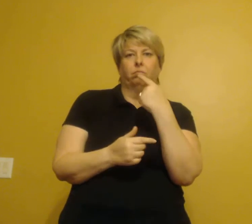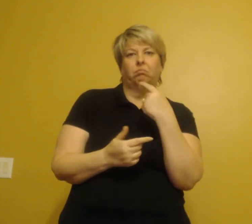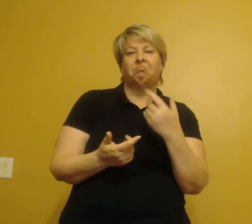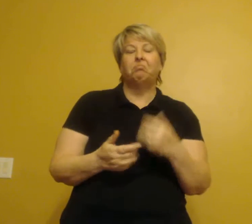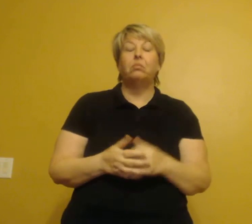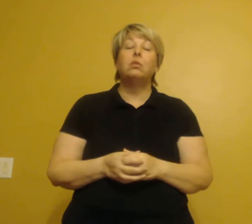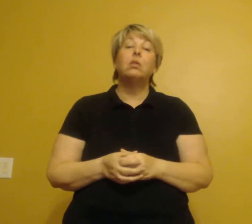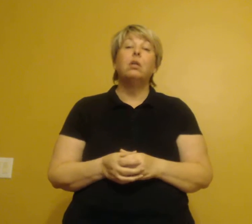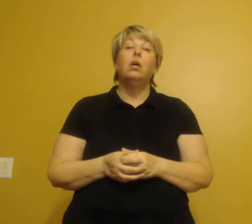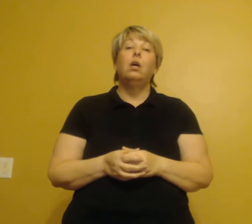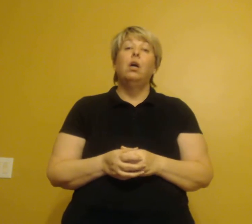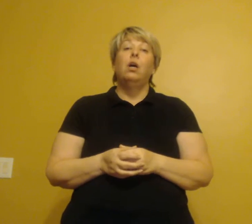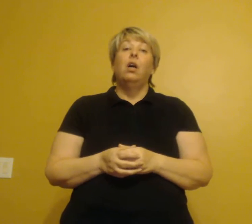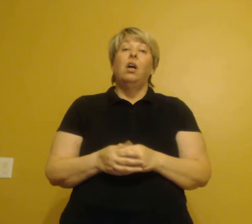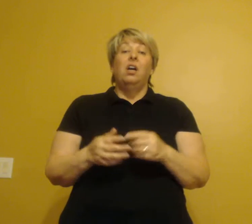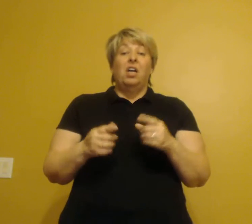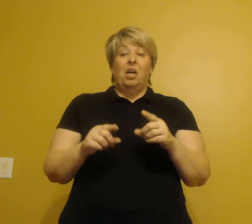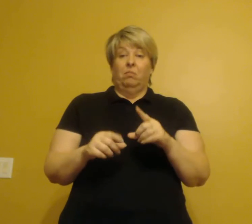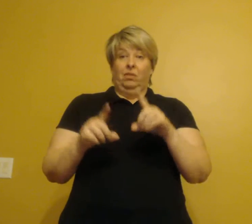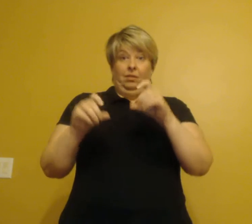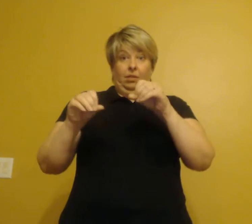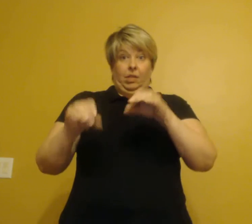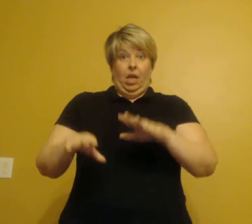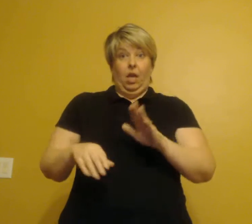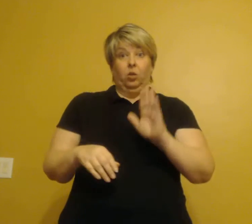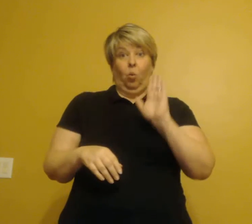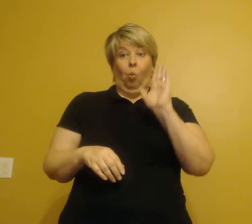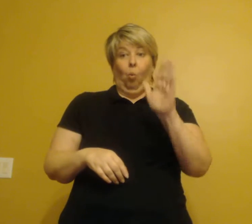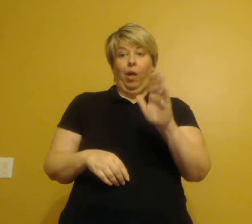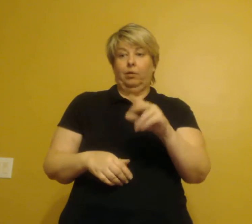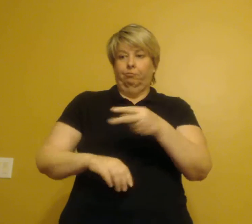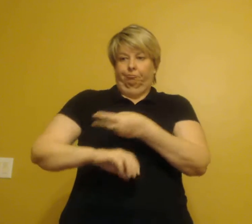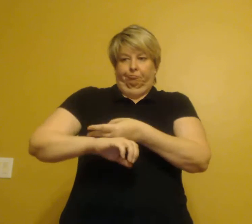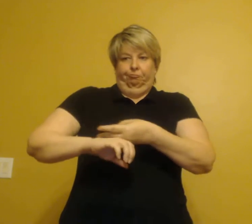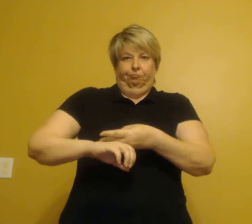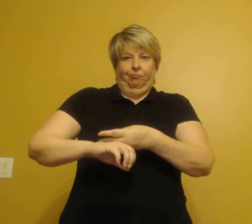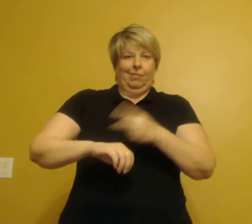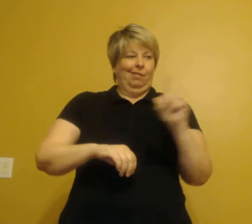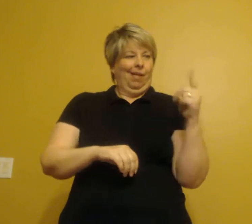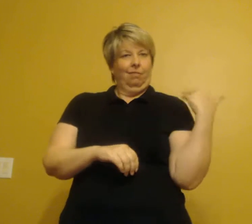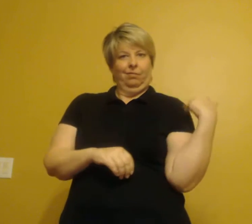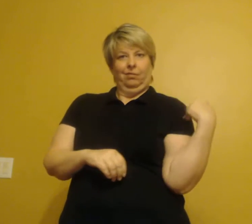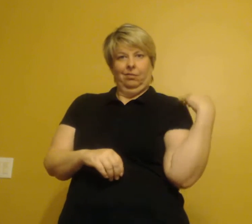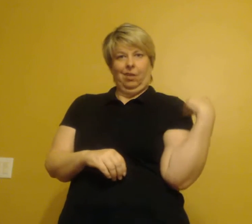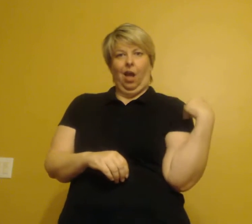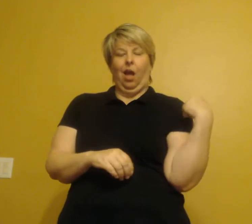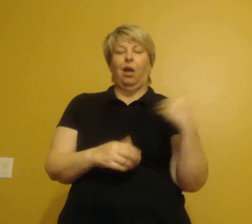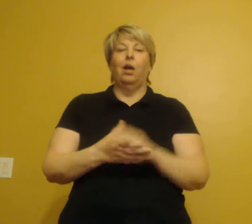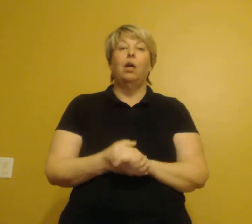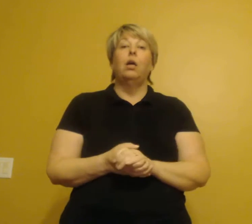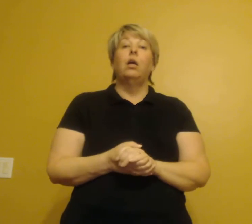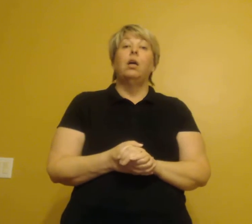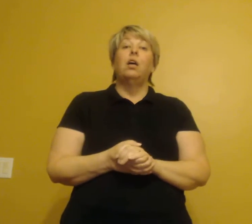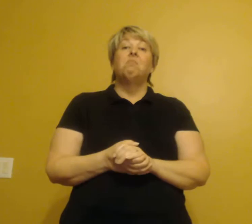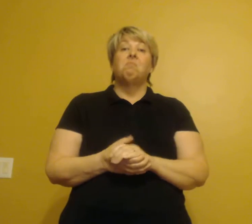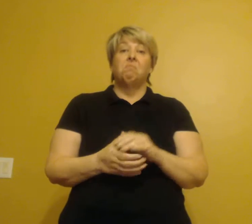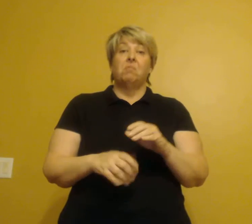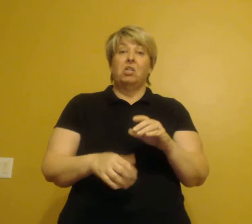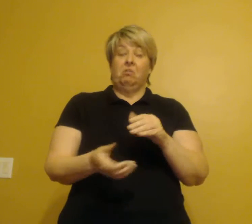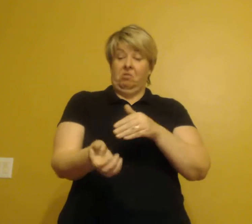lying on the left side, on your left side in a bed like this with your head on a pillow. The doctor will be on this side with the